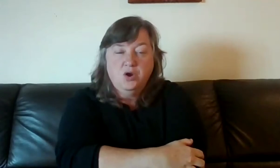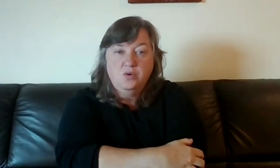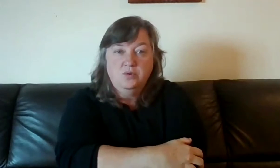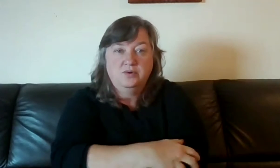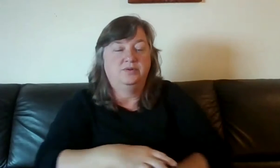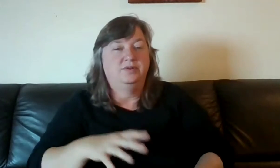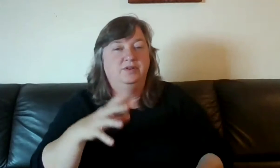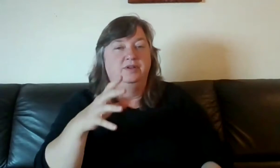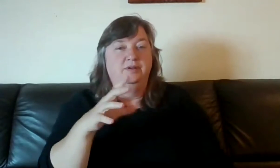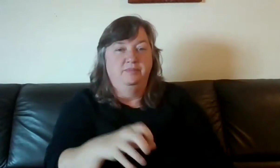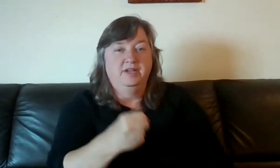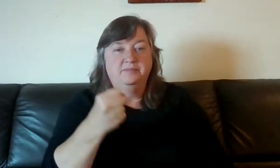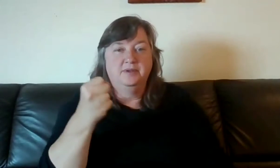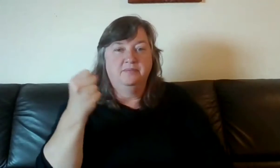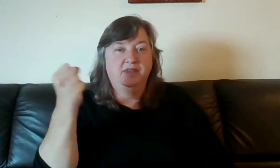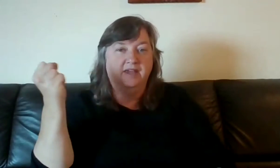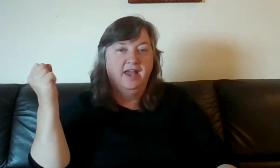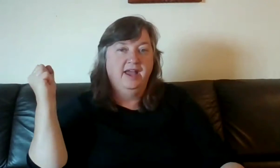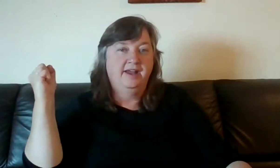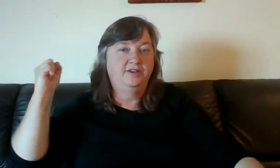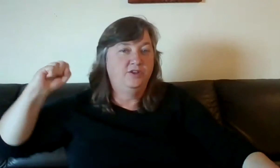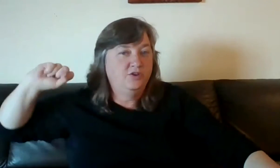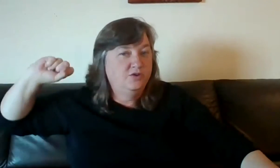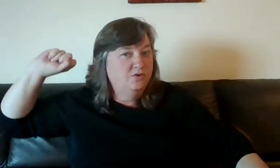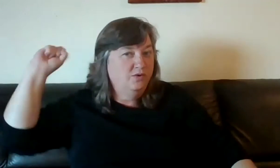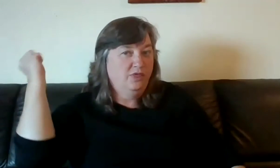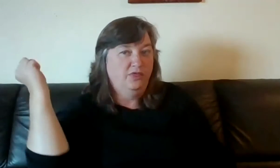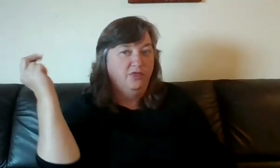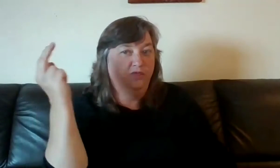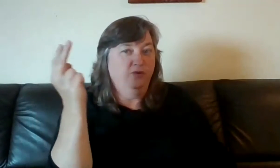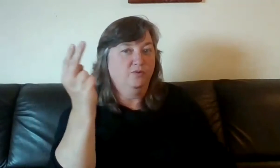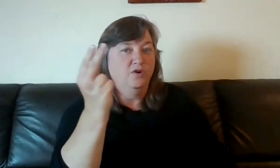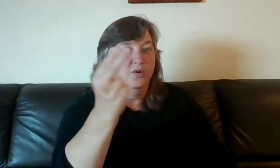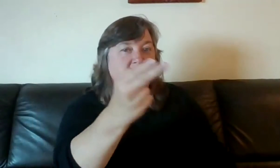Throw. Pick up something and you throw it.